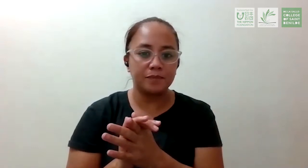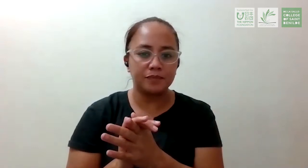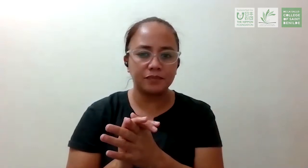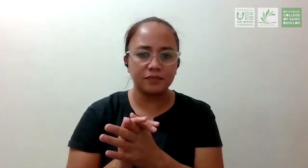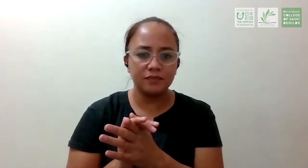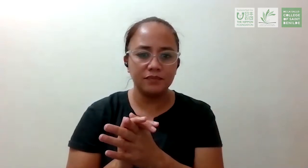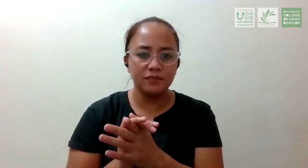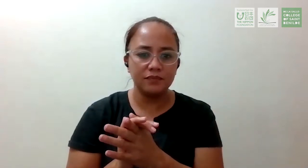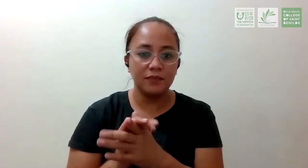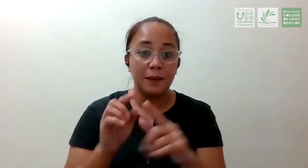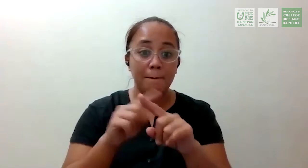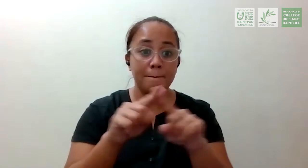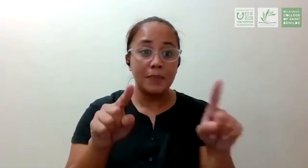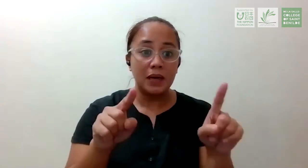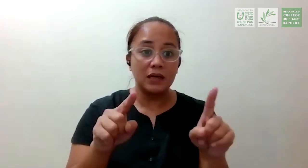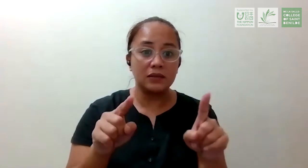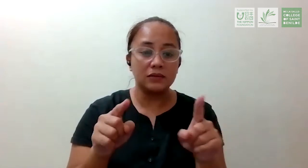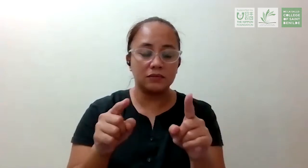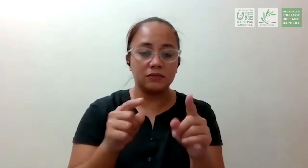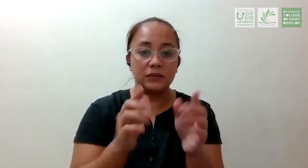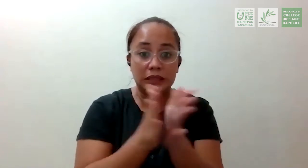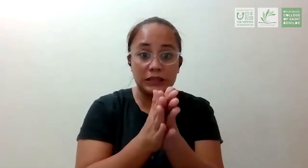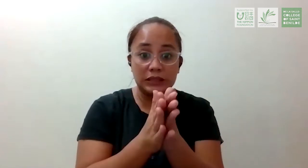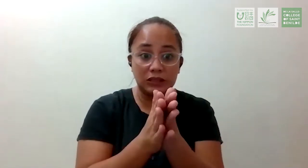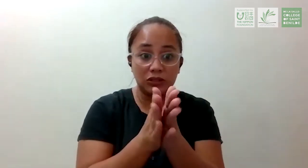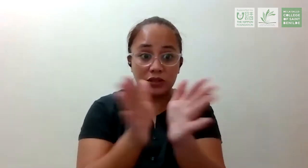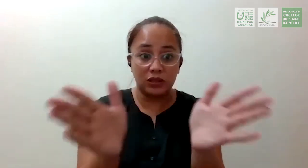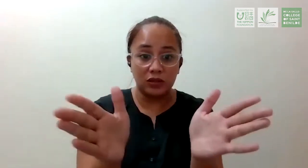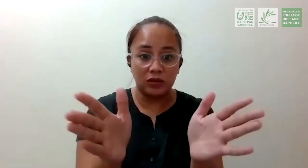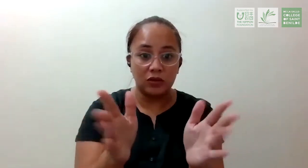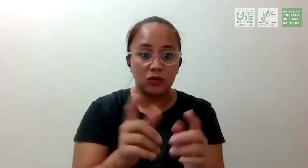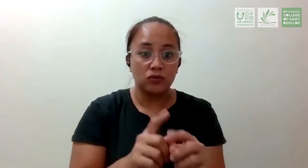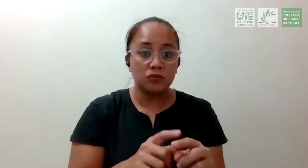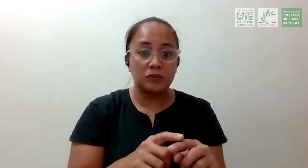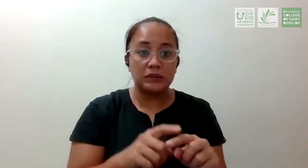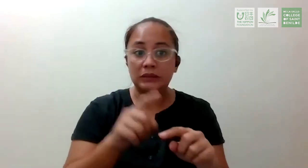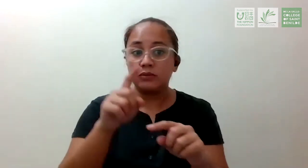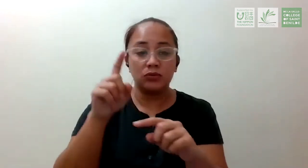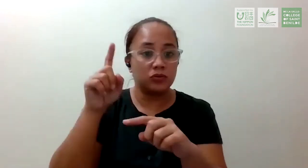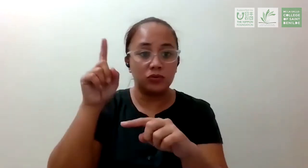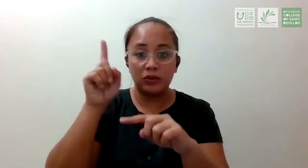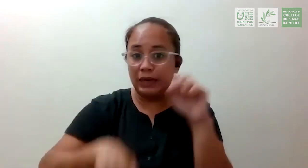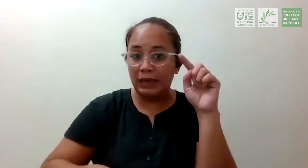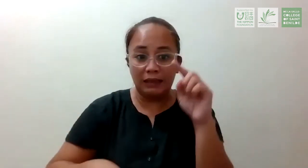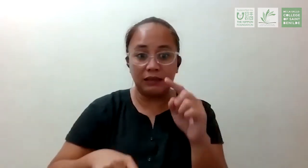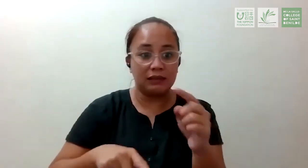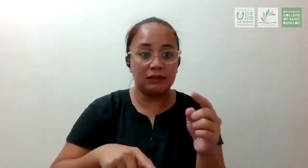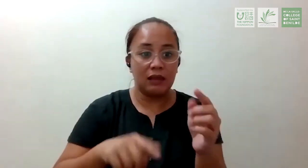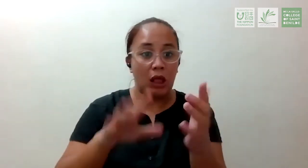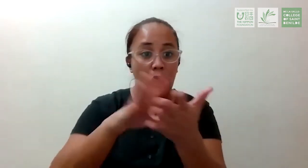But in general, you can't really learn languages from textbooks.